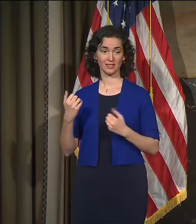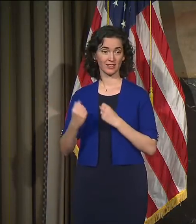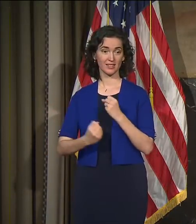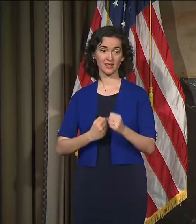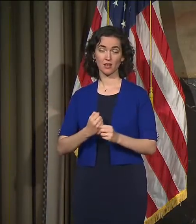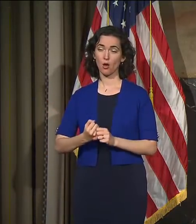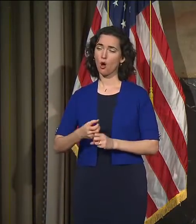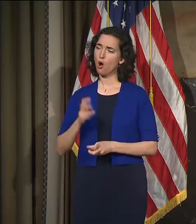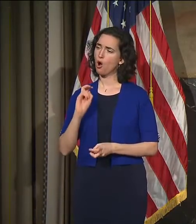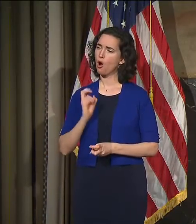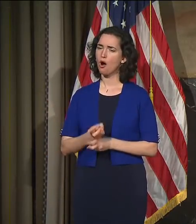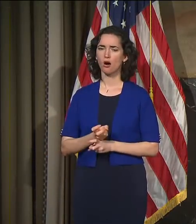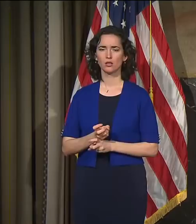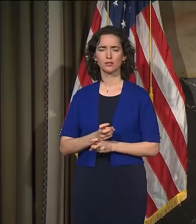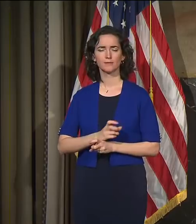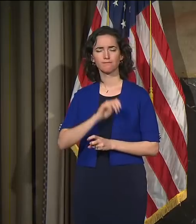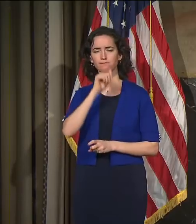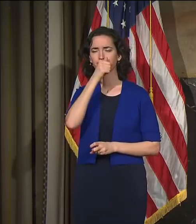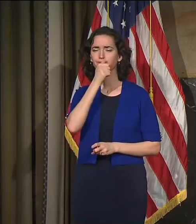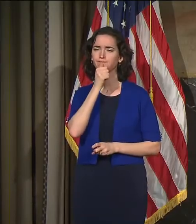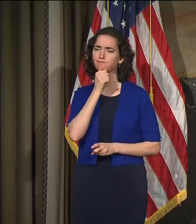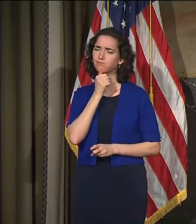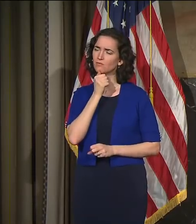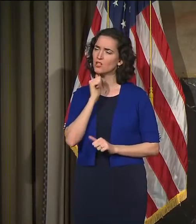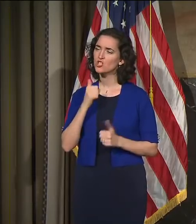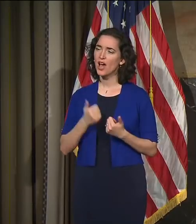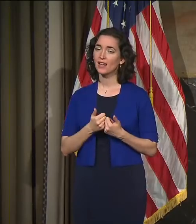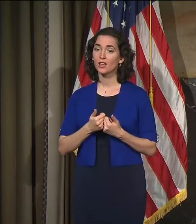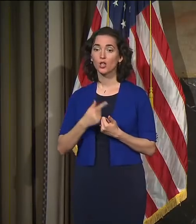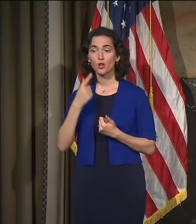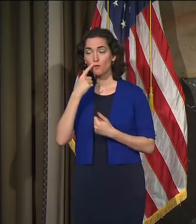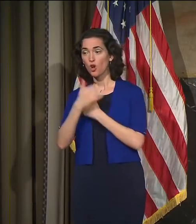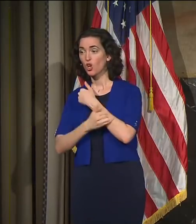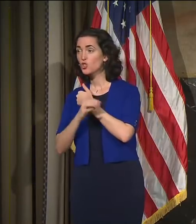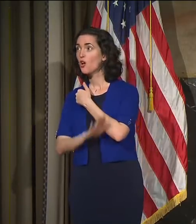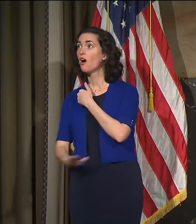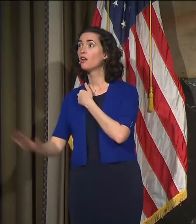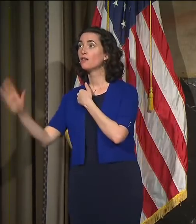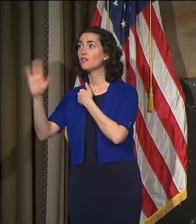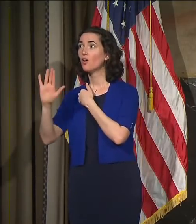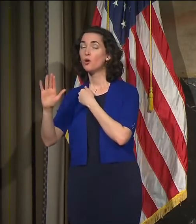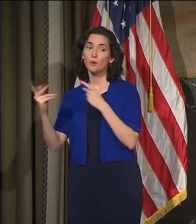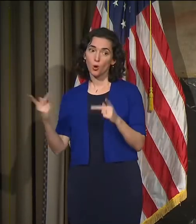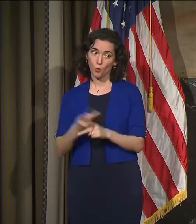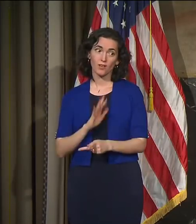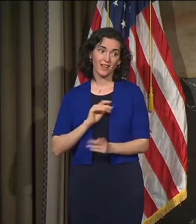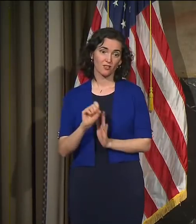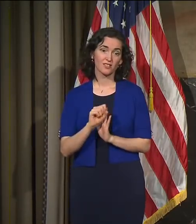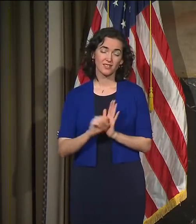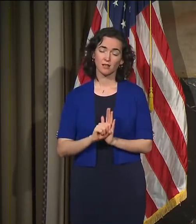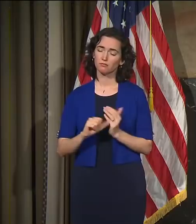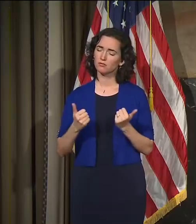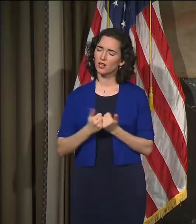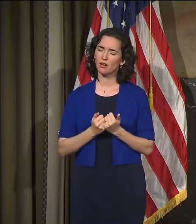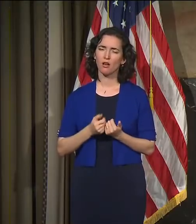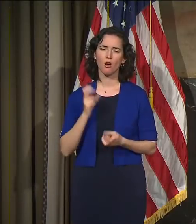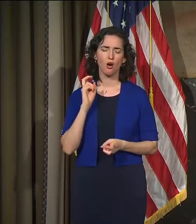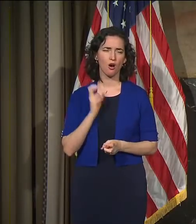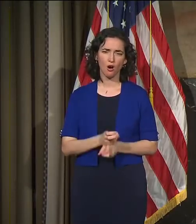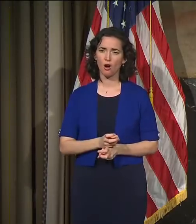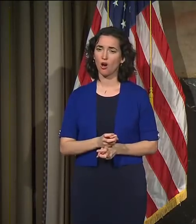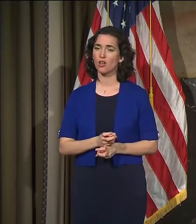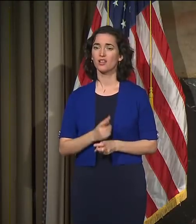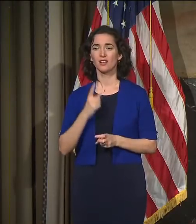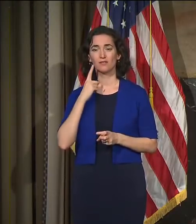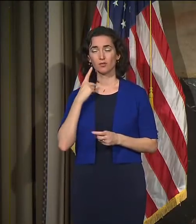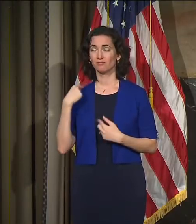year for our country, and in many ways more challenging for our state than the country at large. For much of the